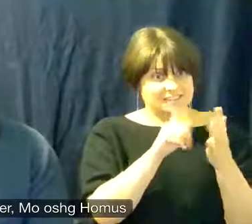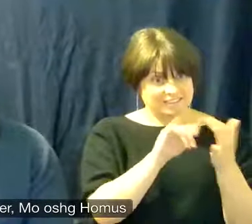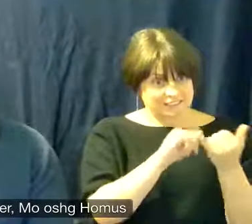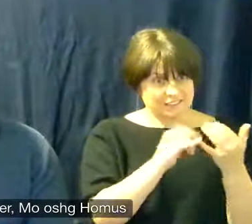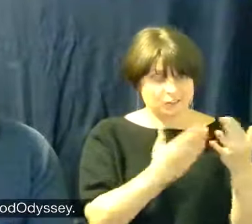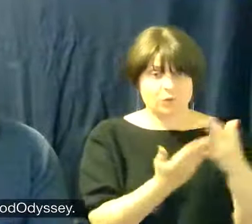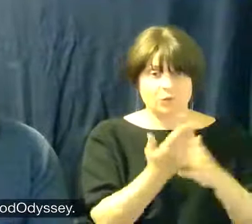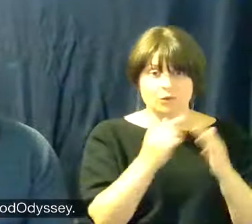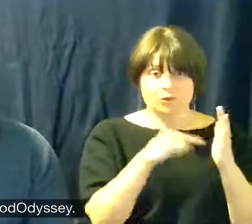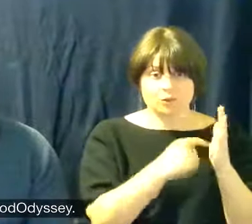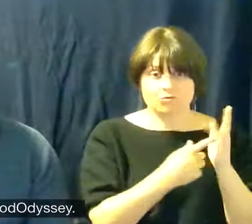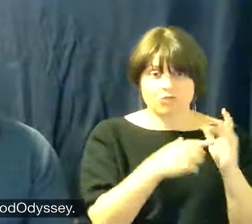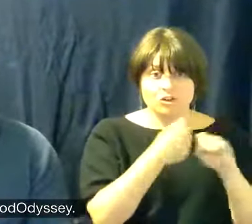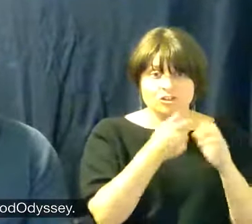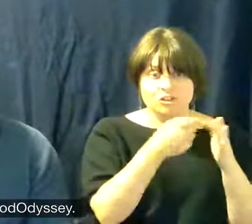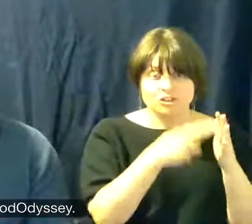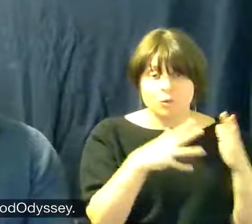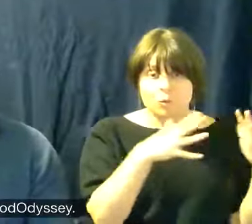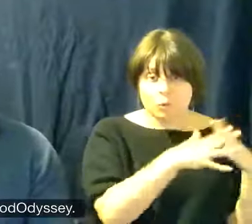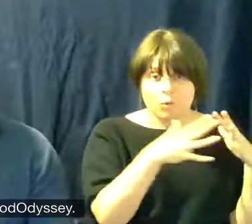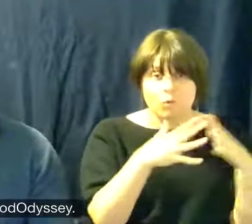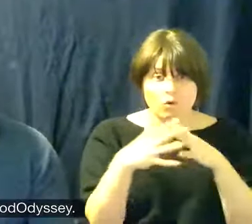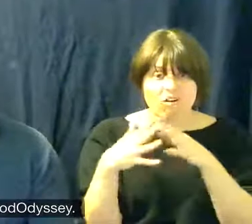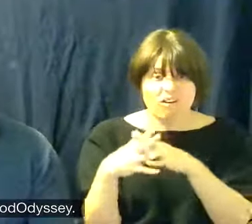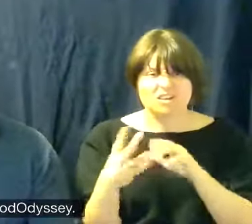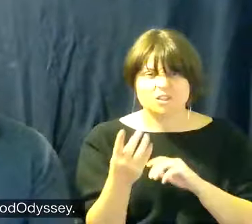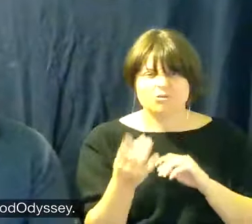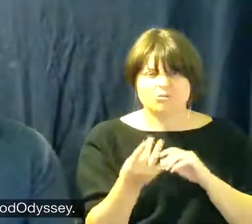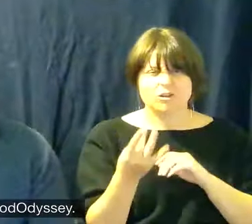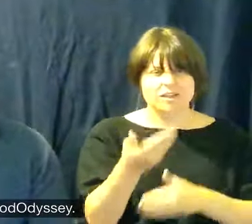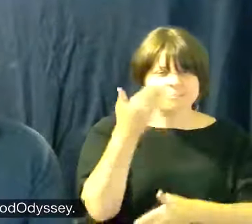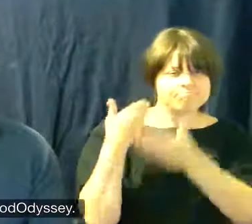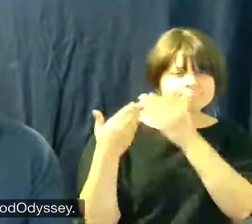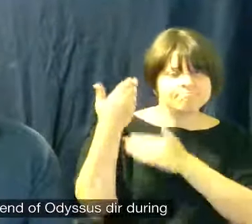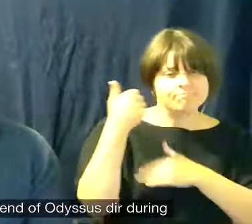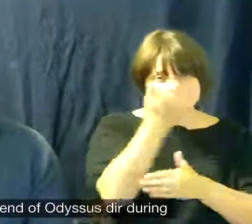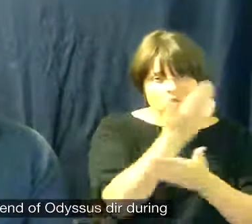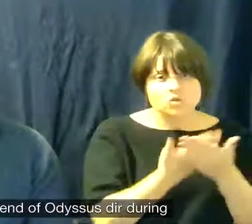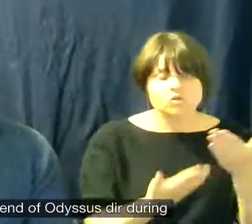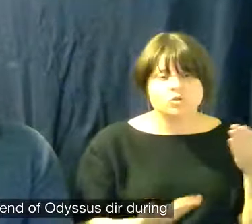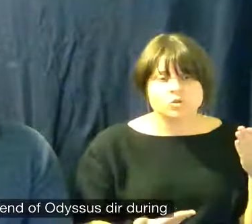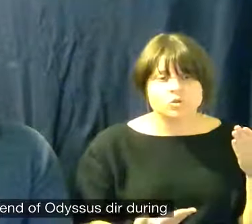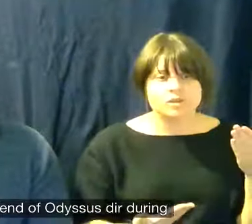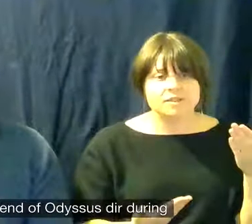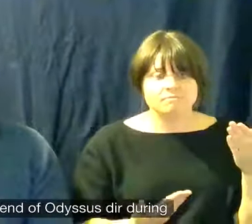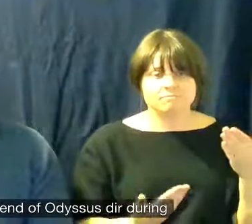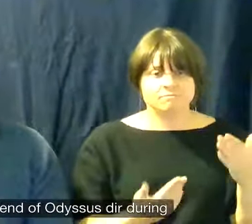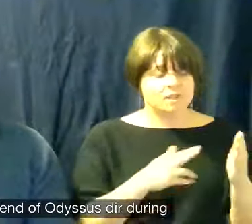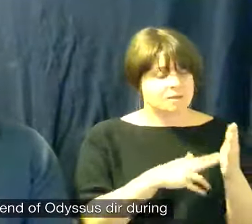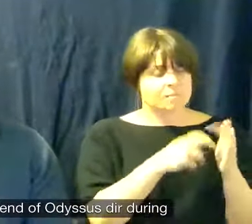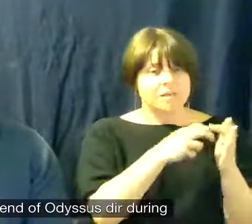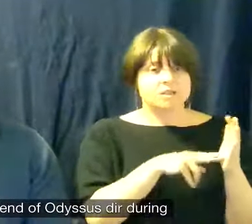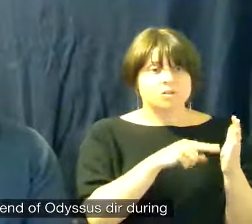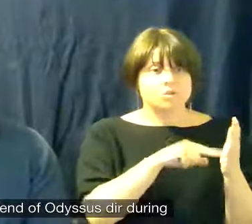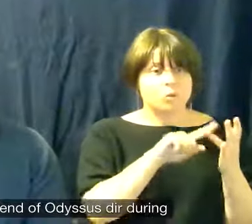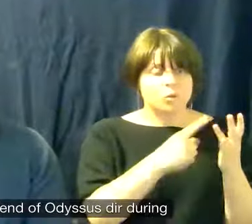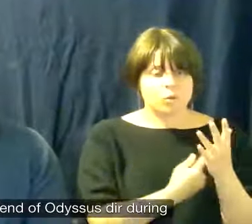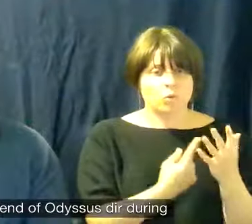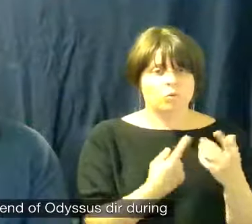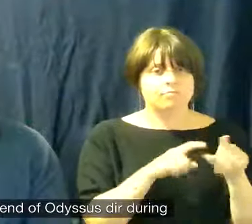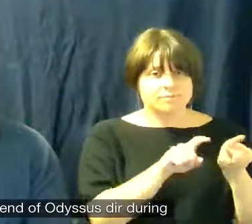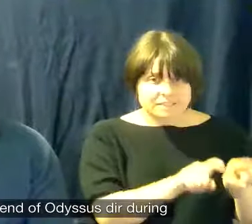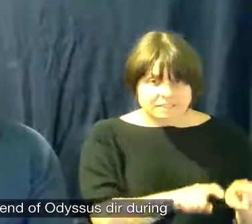War. Mentor stayed behind in Ithaca to watch over the upbringing